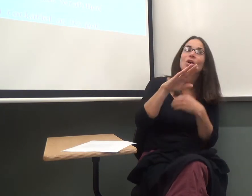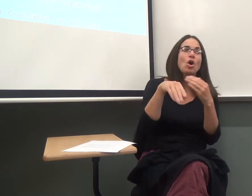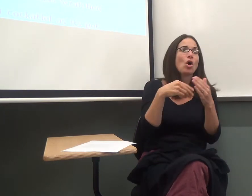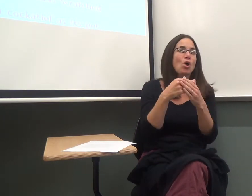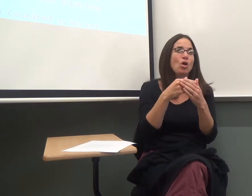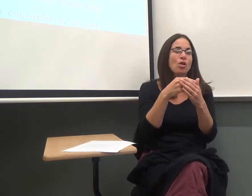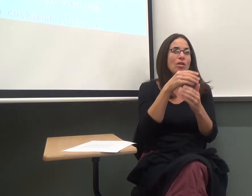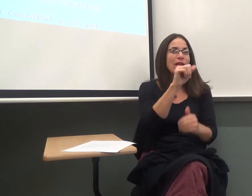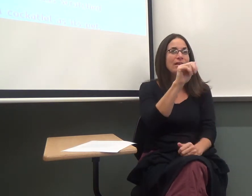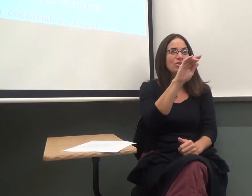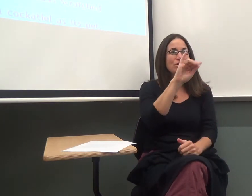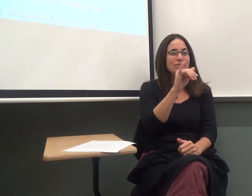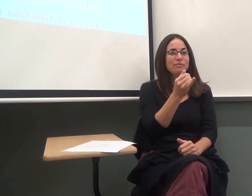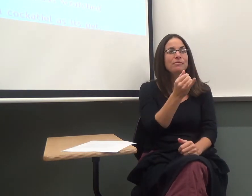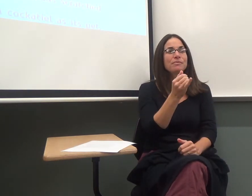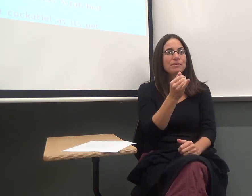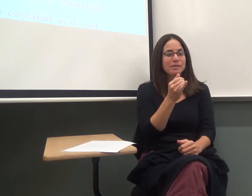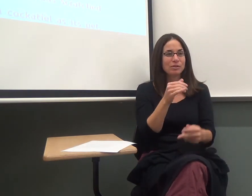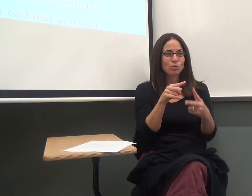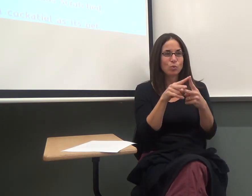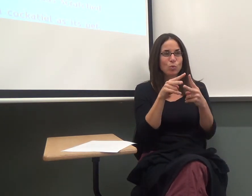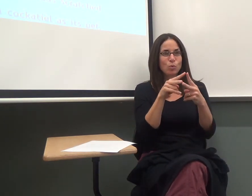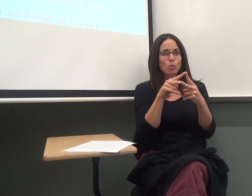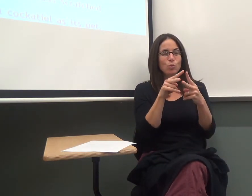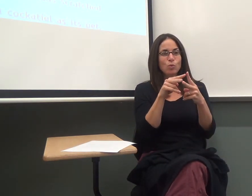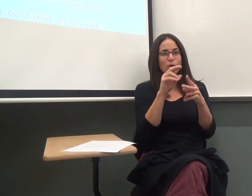all family gatherings. 2 adjectives to describe gathering.